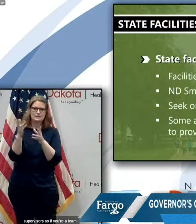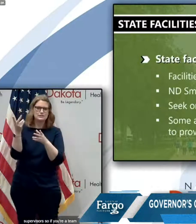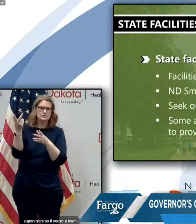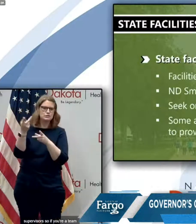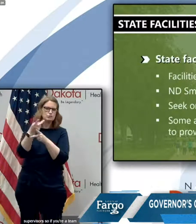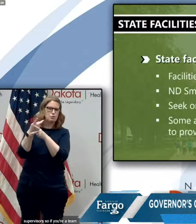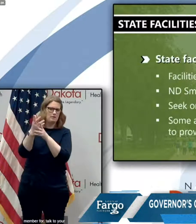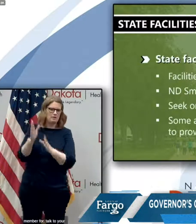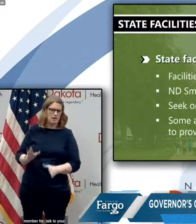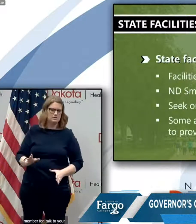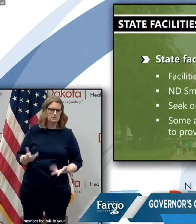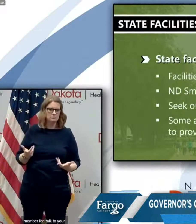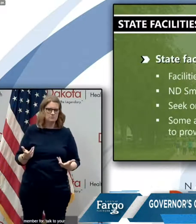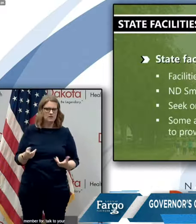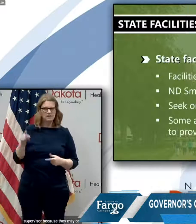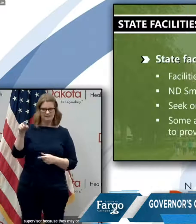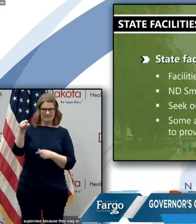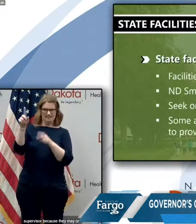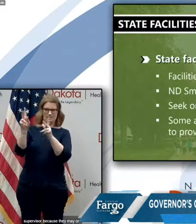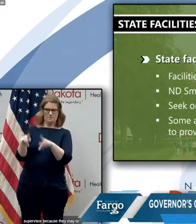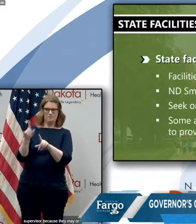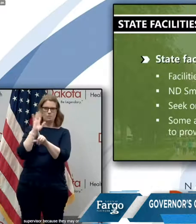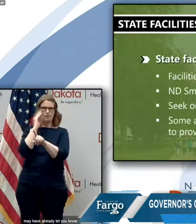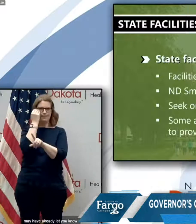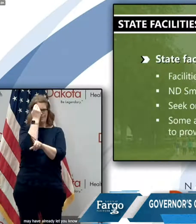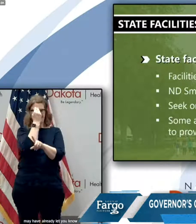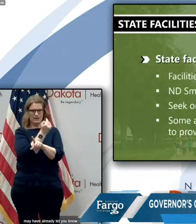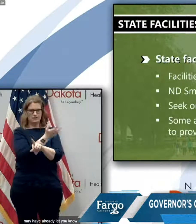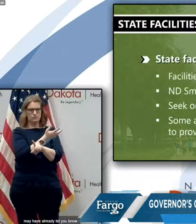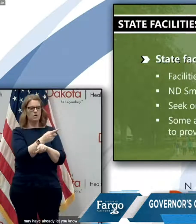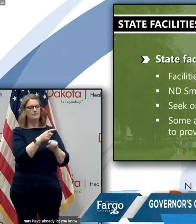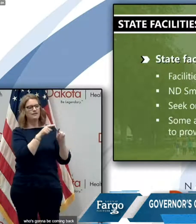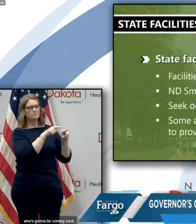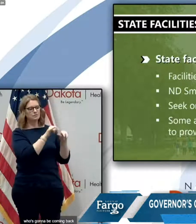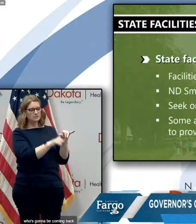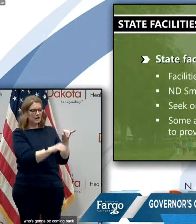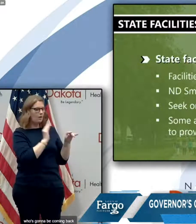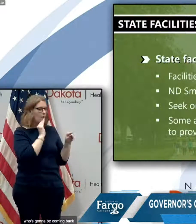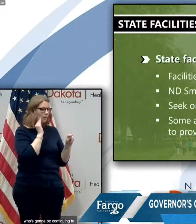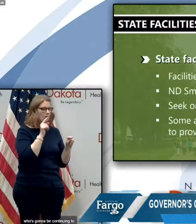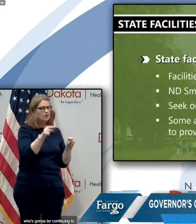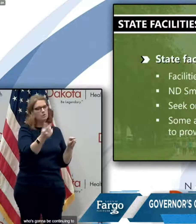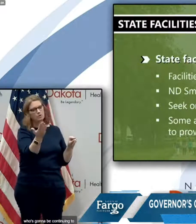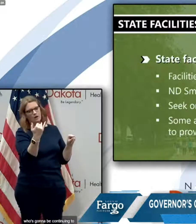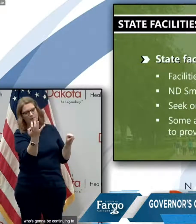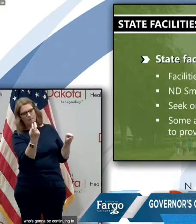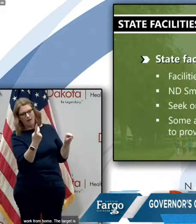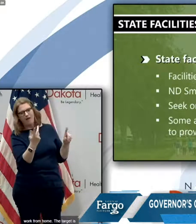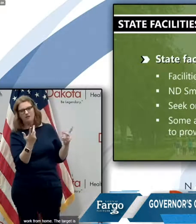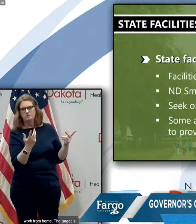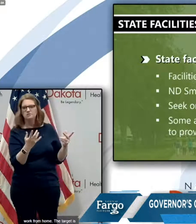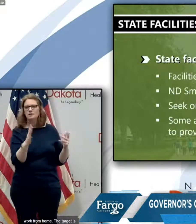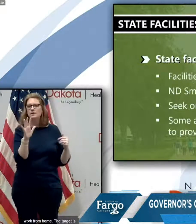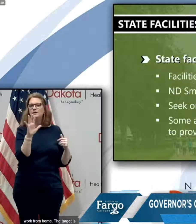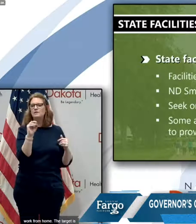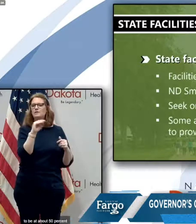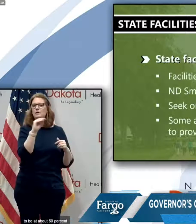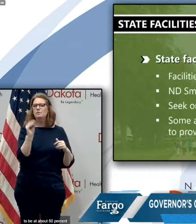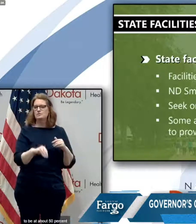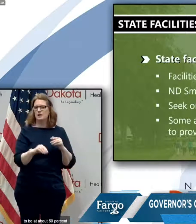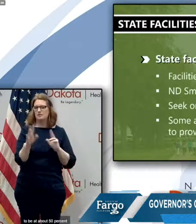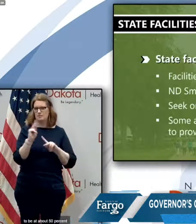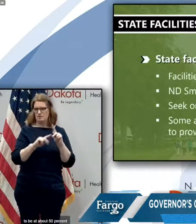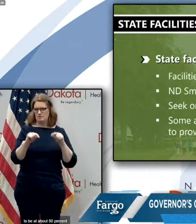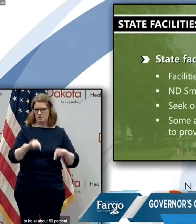already let you know who's going to be coming back, who's going to be continuing to work from home. The target is to be at about 50% occupancy.